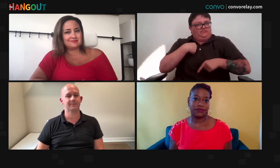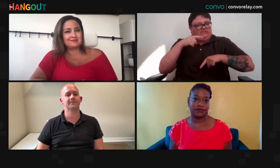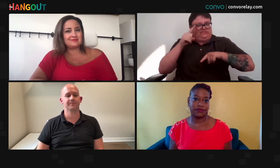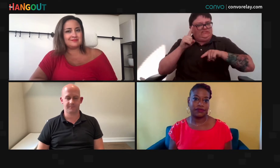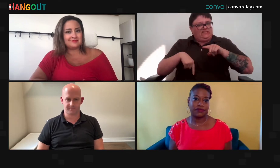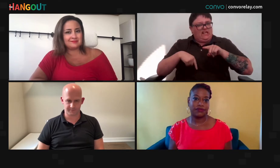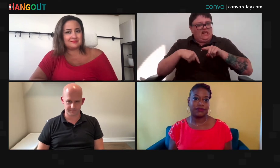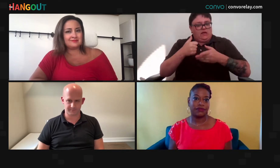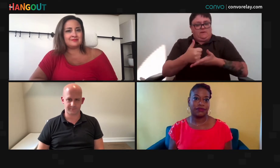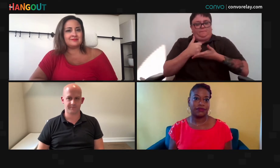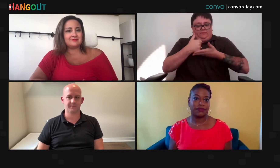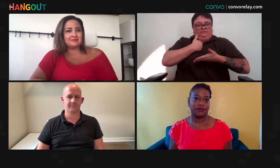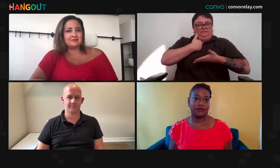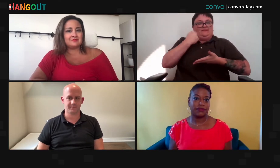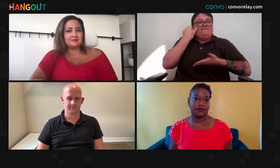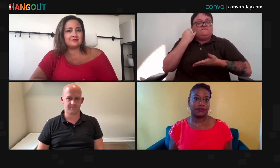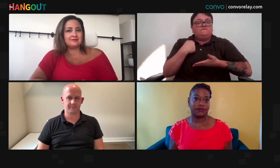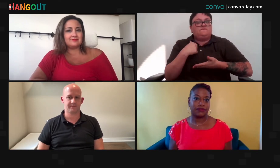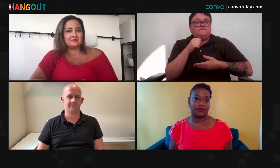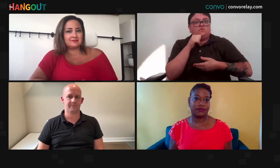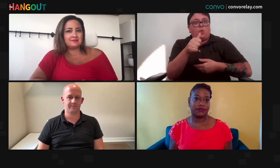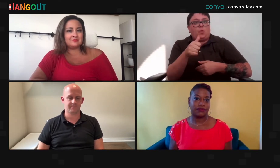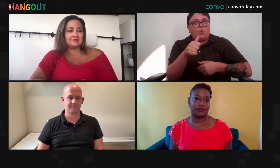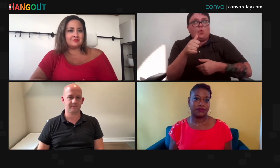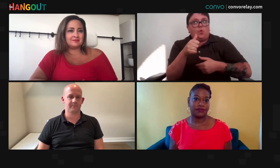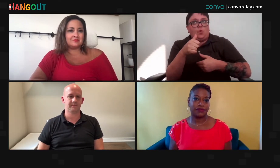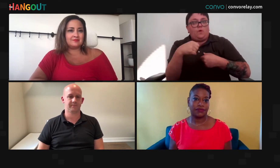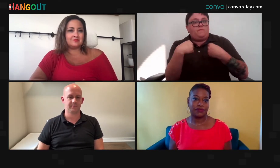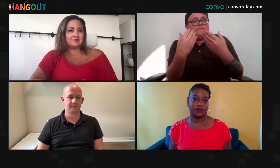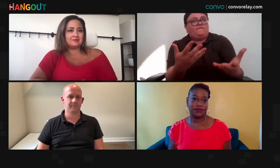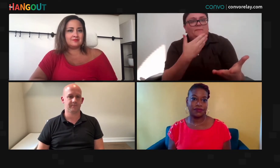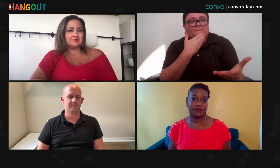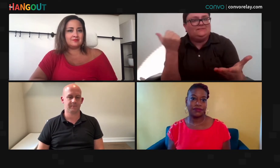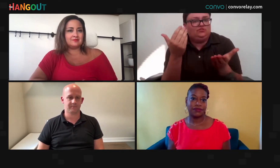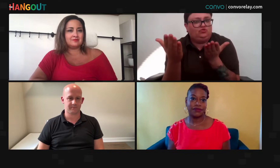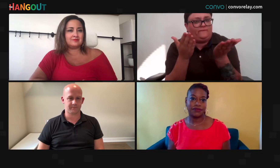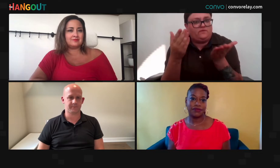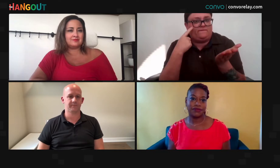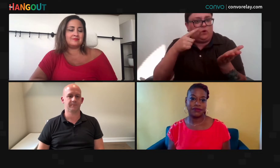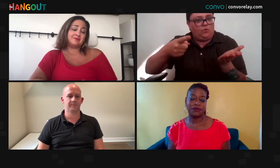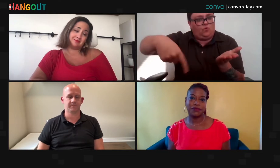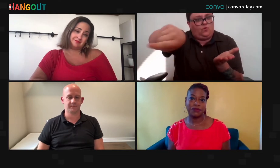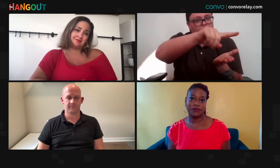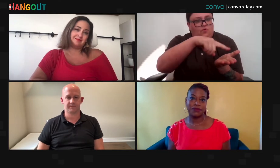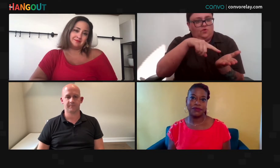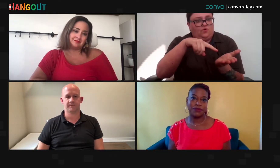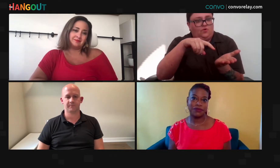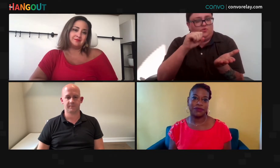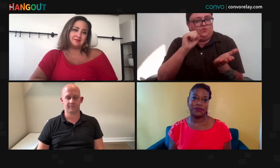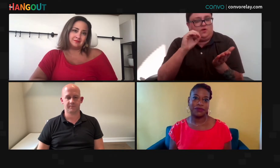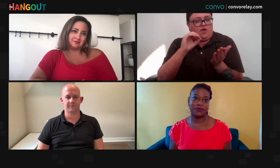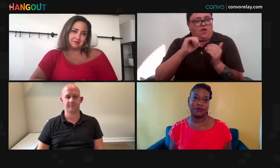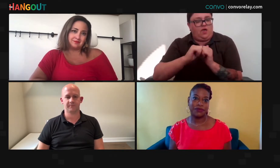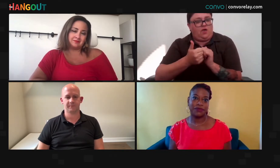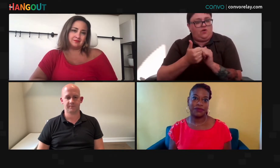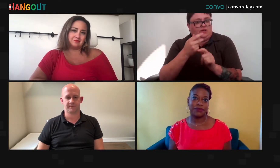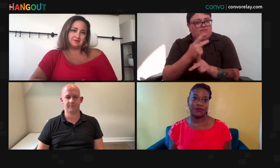have to also help myself. I cannot help myself if I don't provide the best service as well for